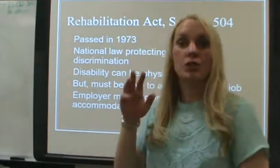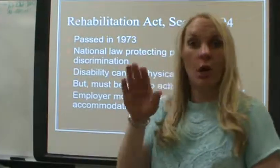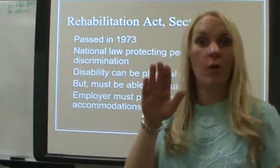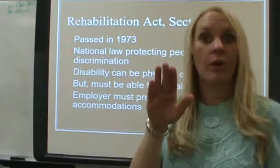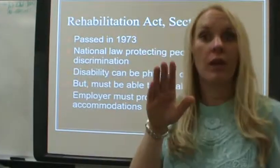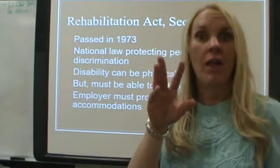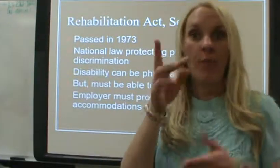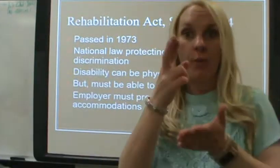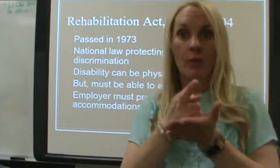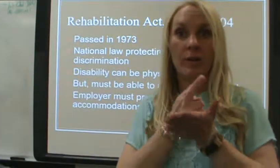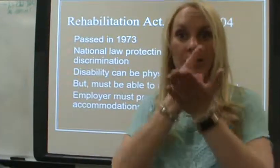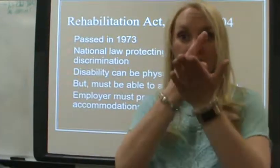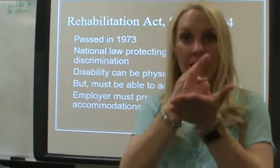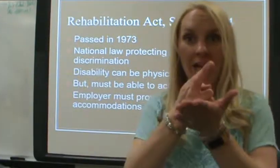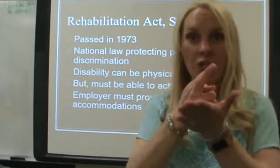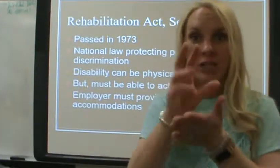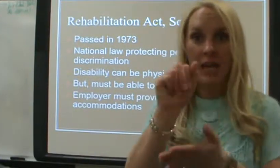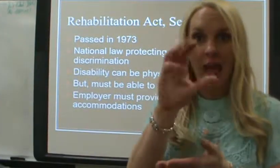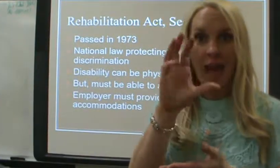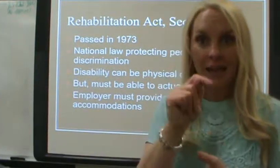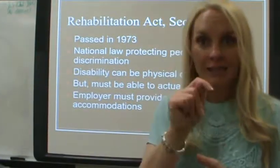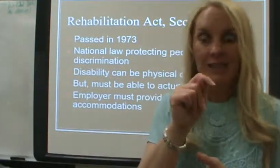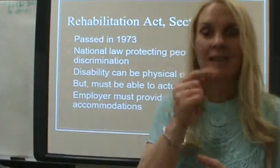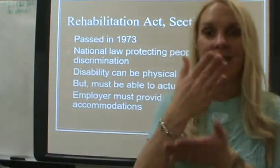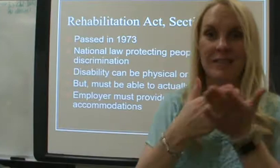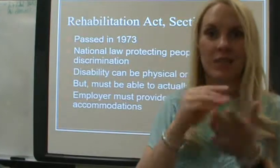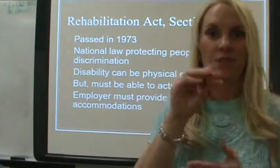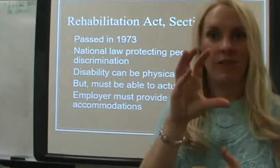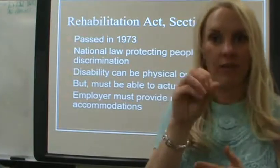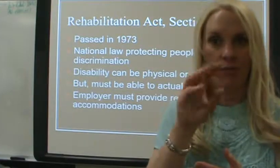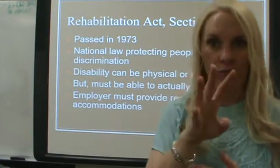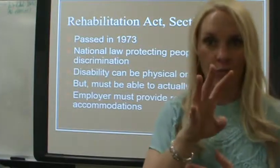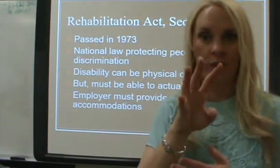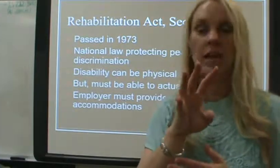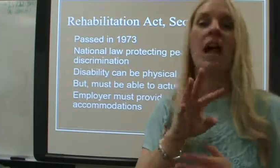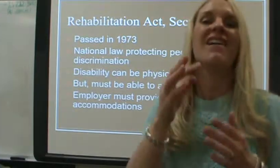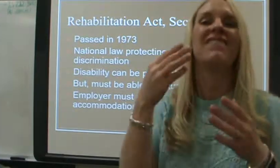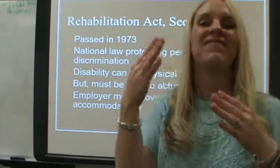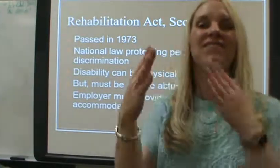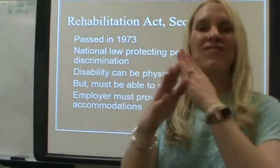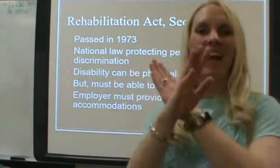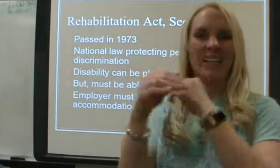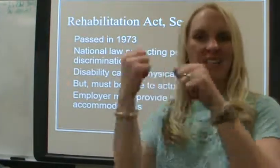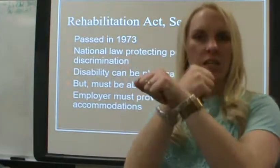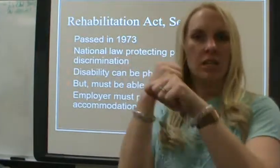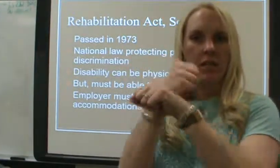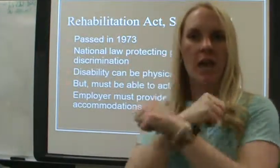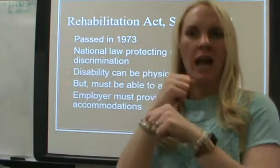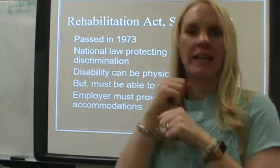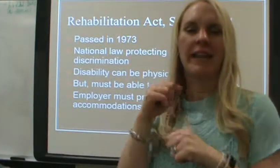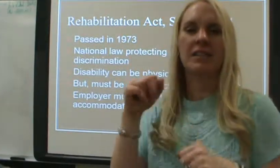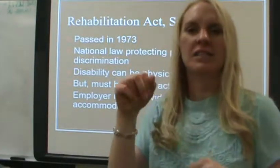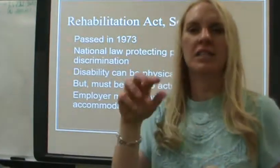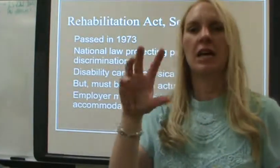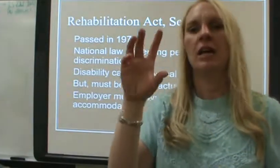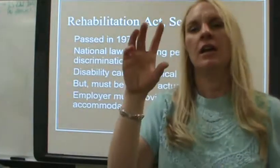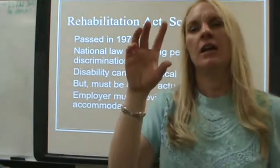So, the Rehabilitation Act, Section 504, fights against